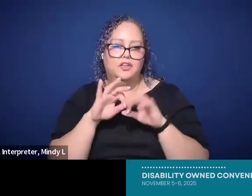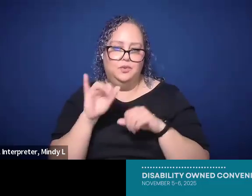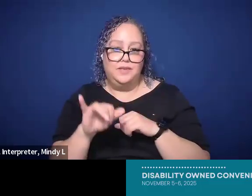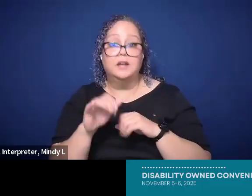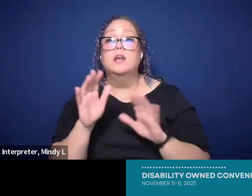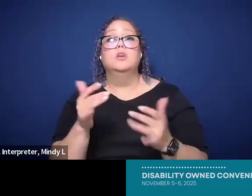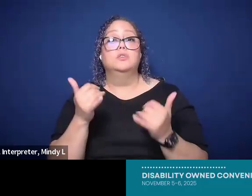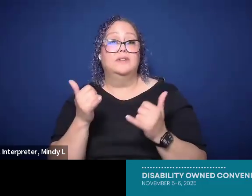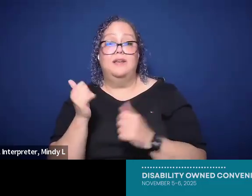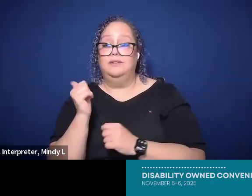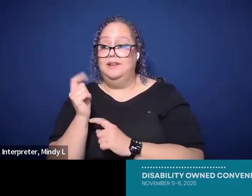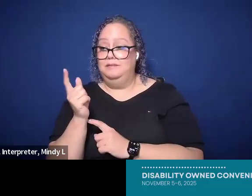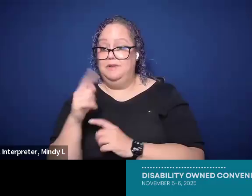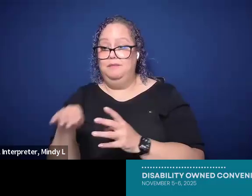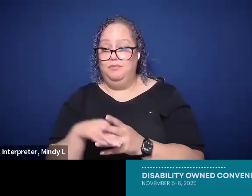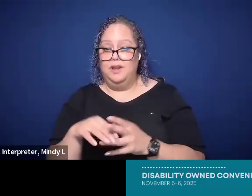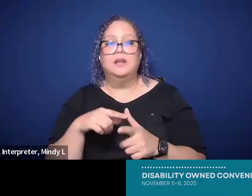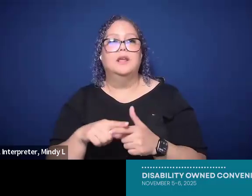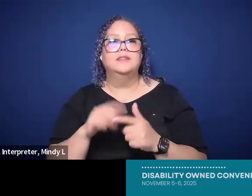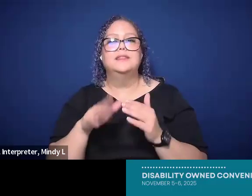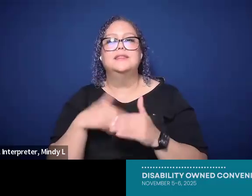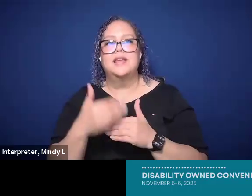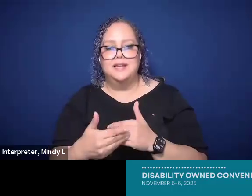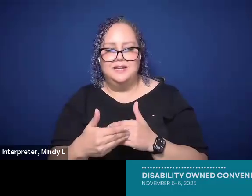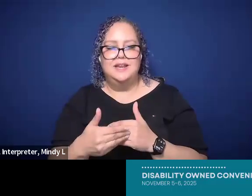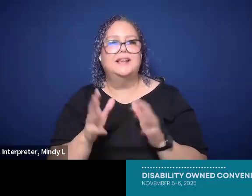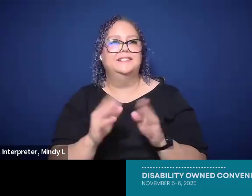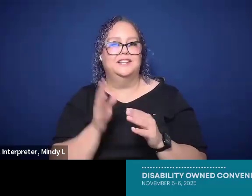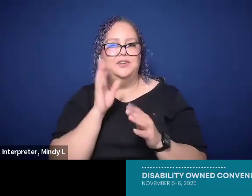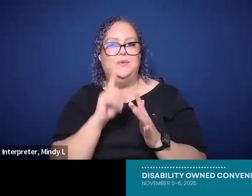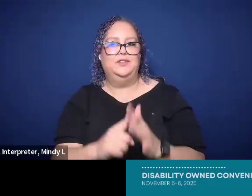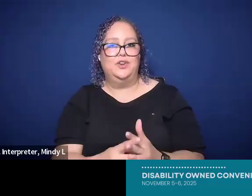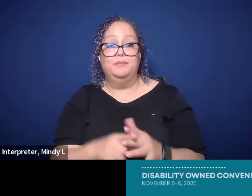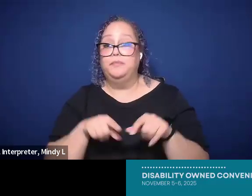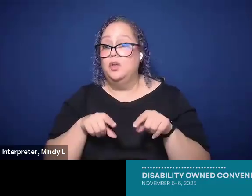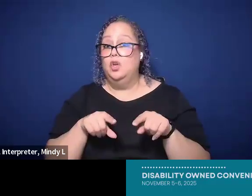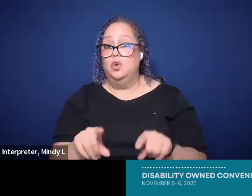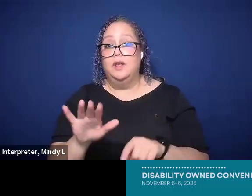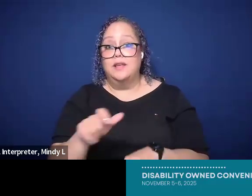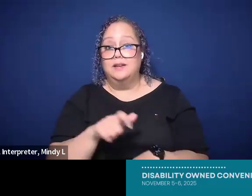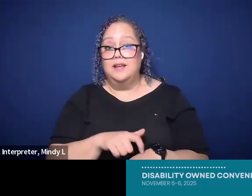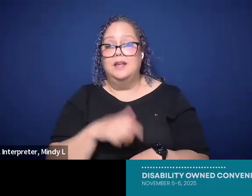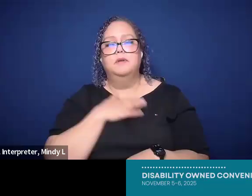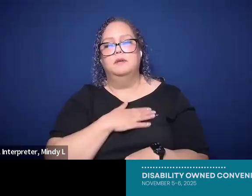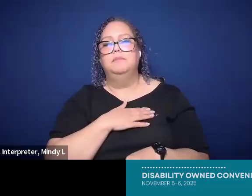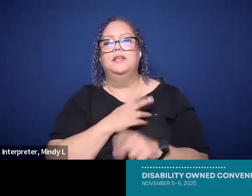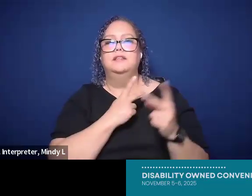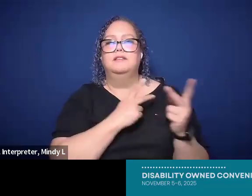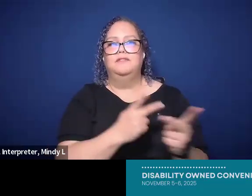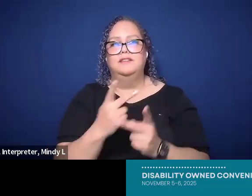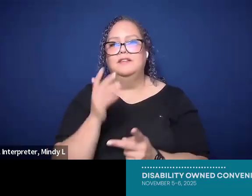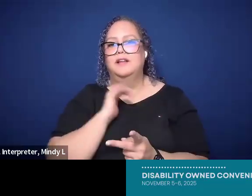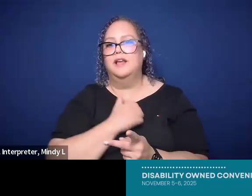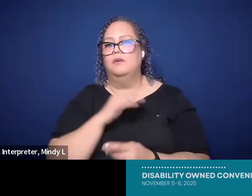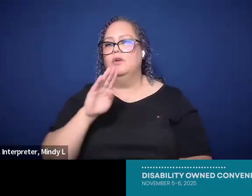break, and then we'll have the next of our concurrent sessions. During that time, as we said, please do visit those booths. There is so